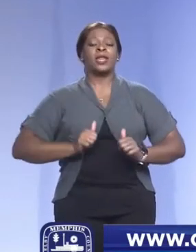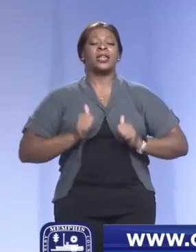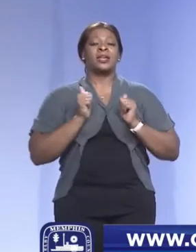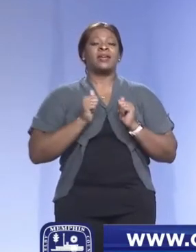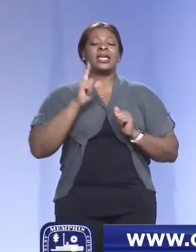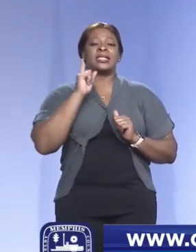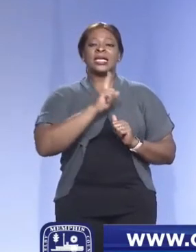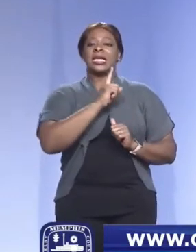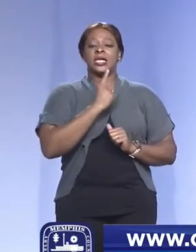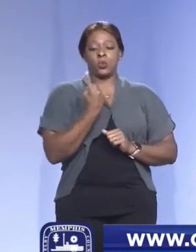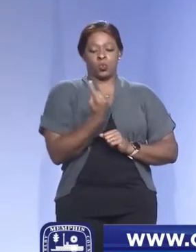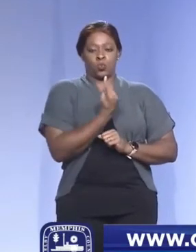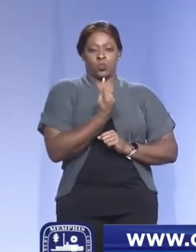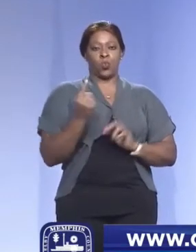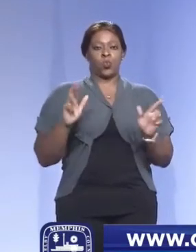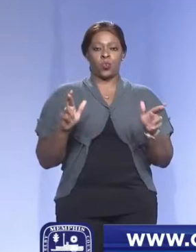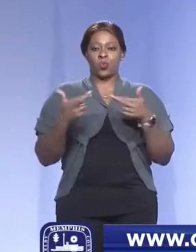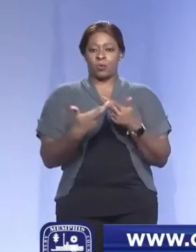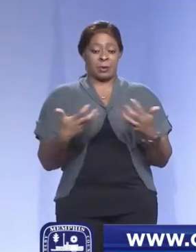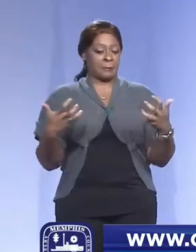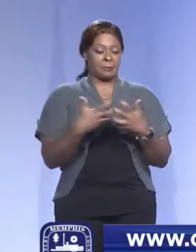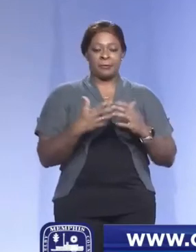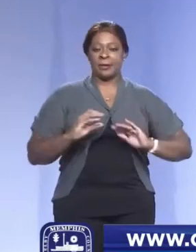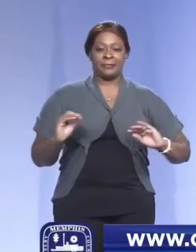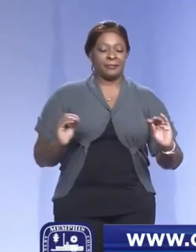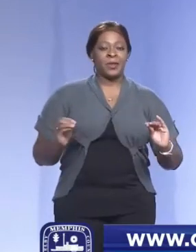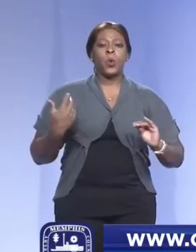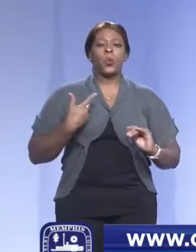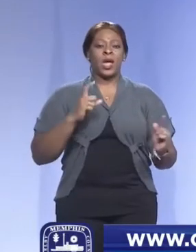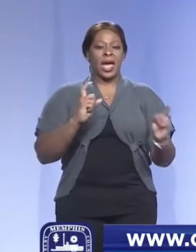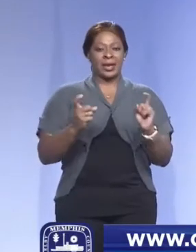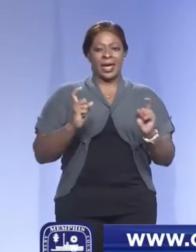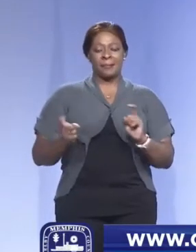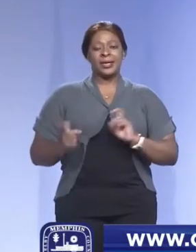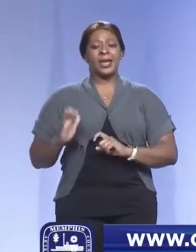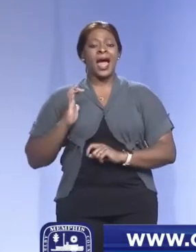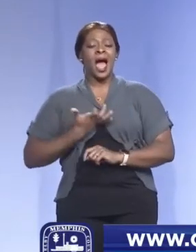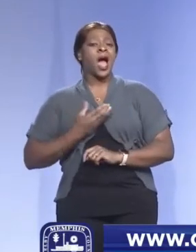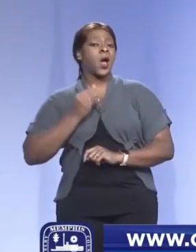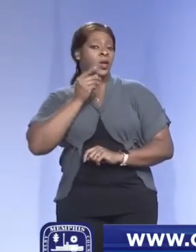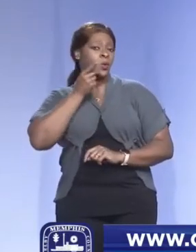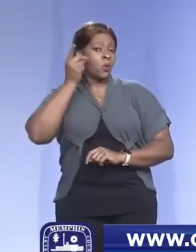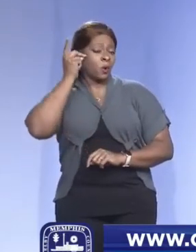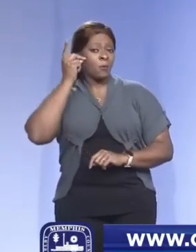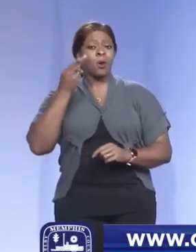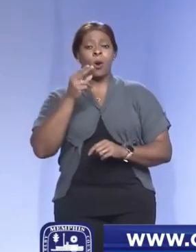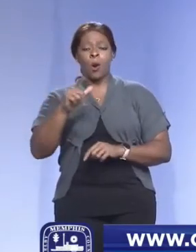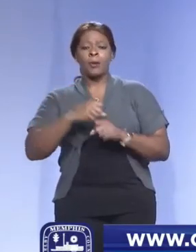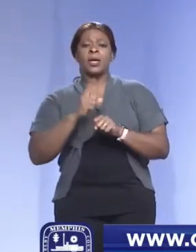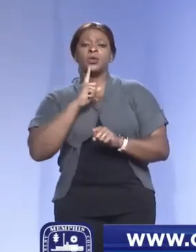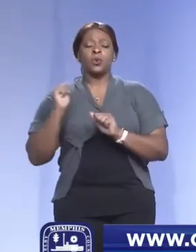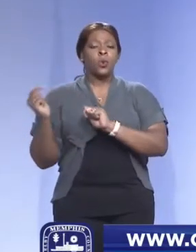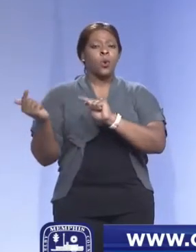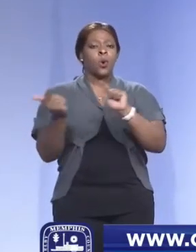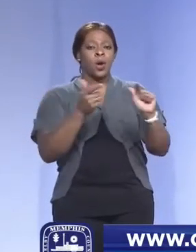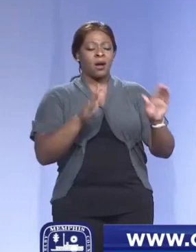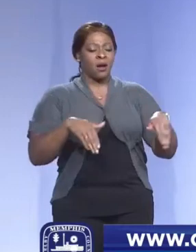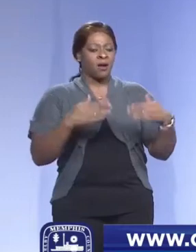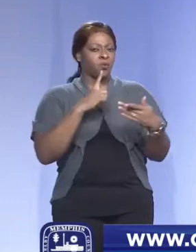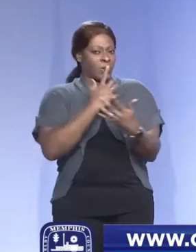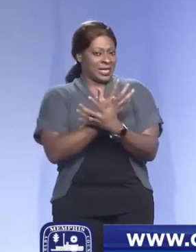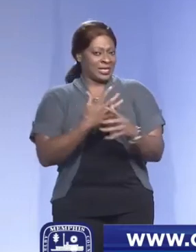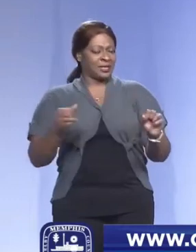single occupancy rooms. We have adapted everything within our residence halls to make sure that we can offer a